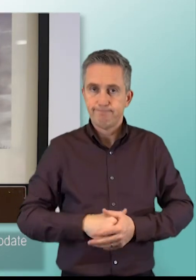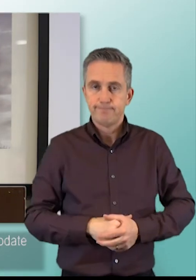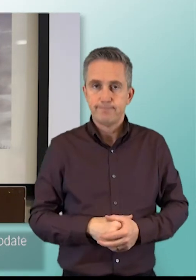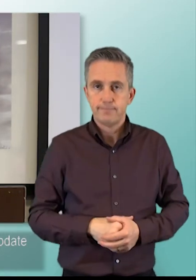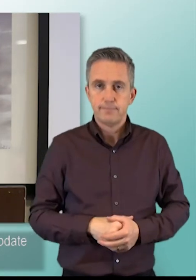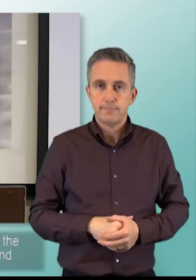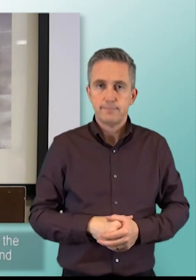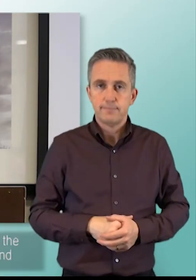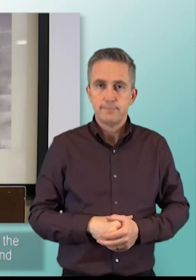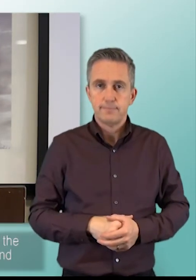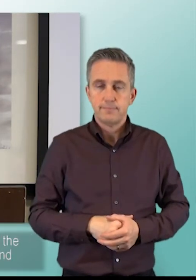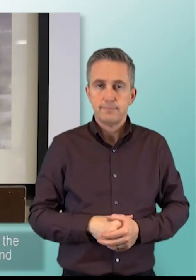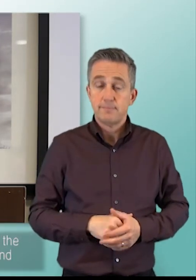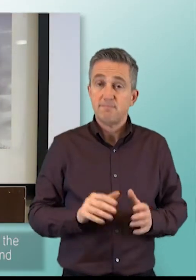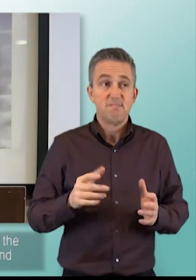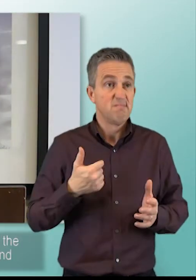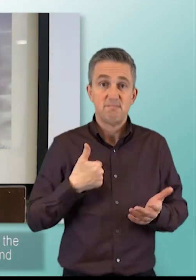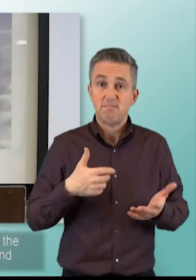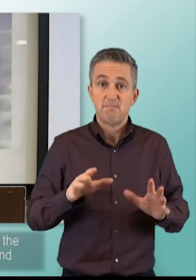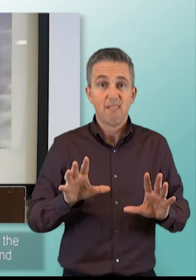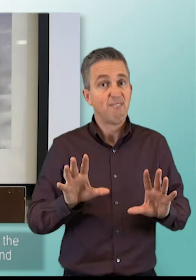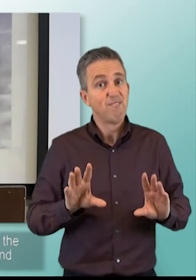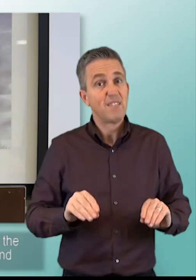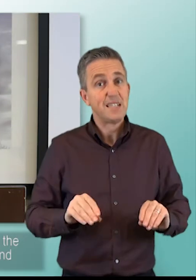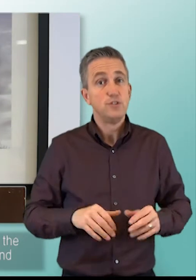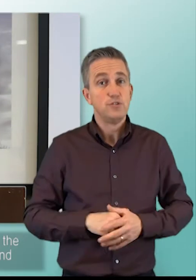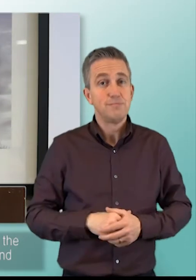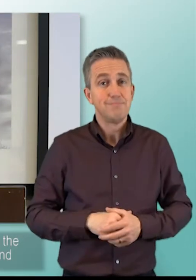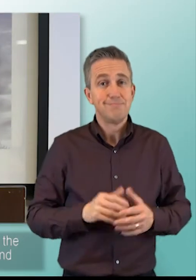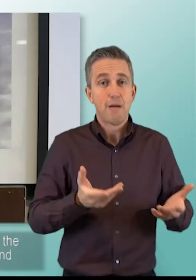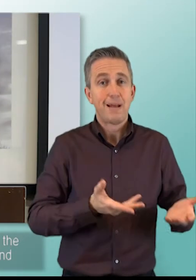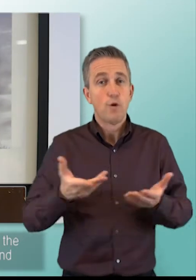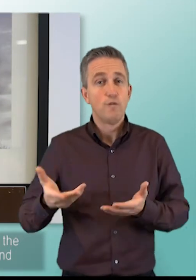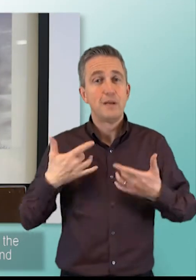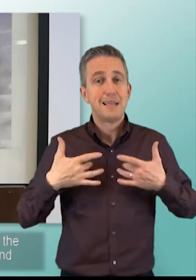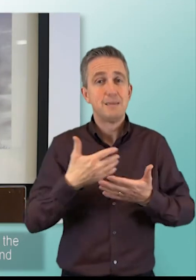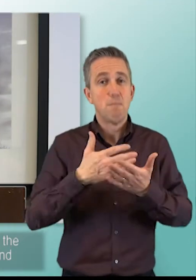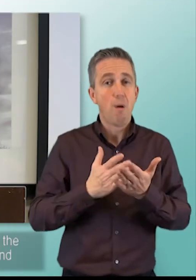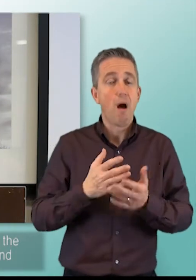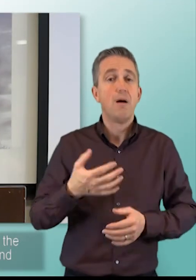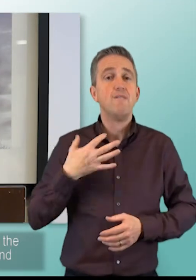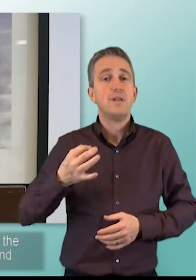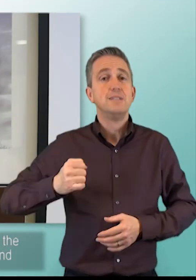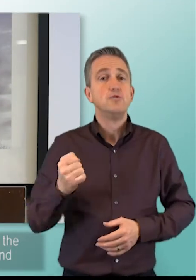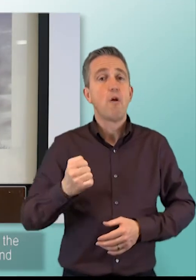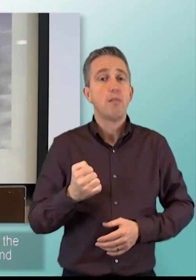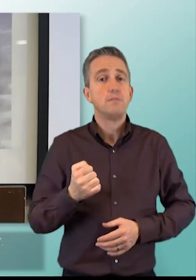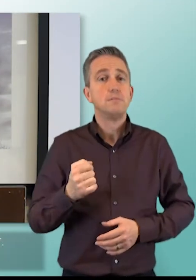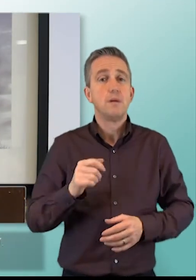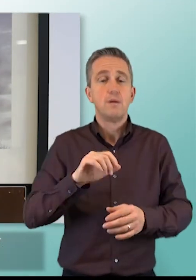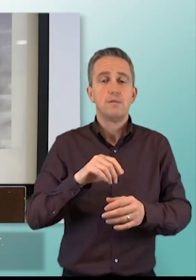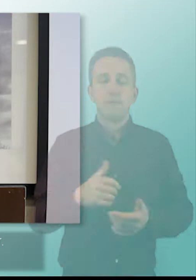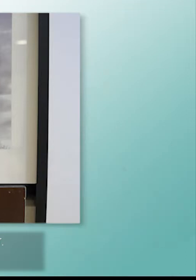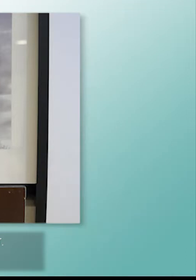and procedures accordingly. So that's me. But now I'm going to hand you over to the exciting bit because we've got Volunteer Scotland who are